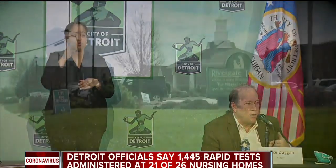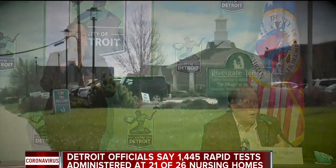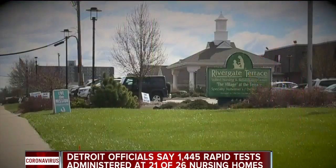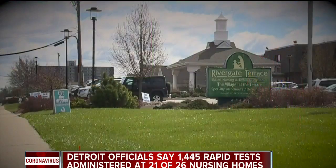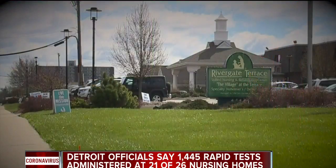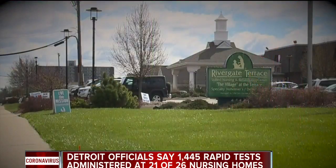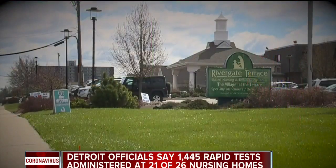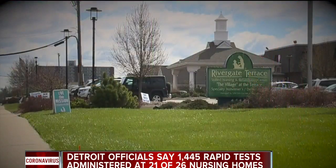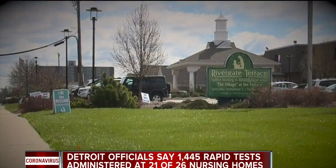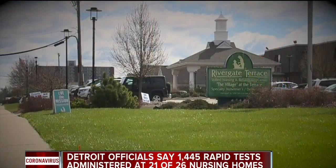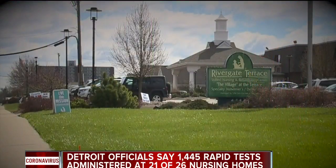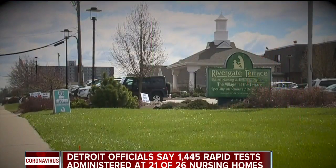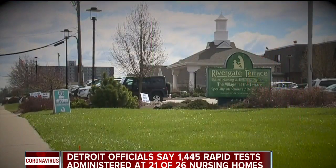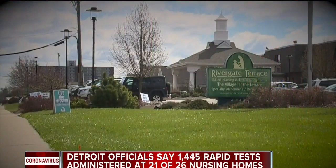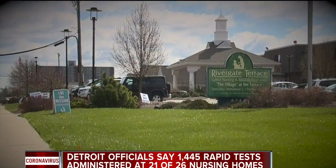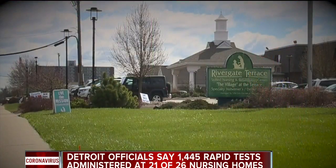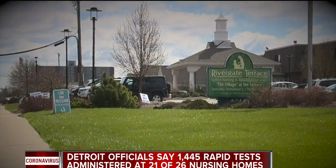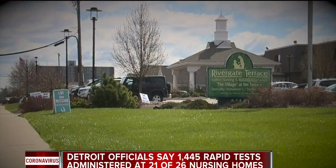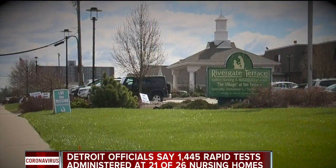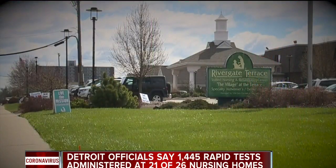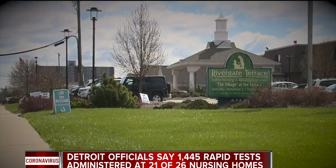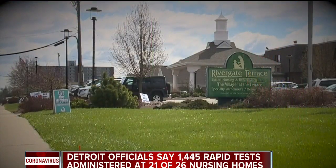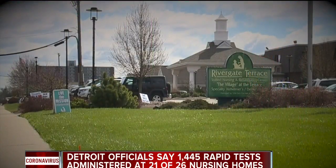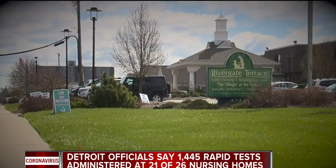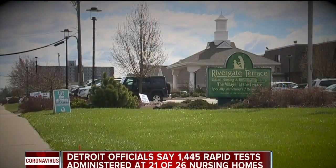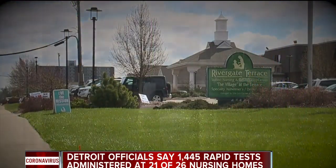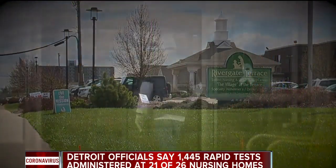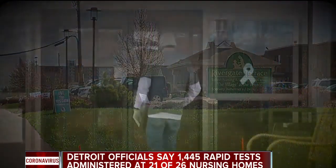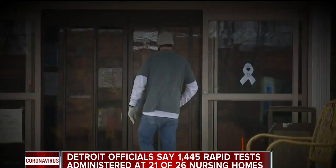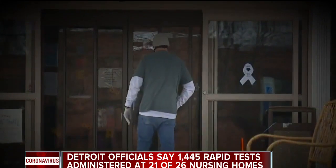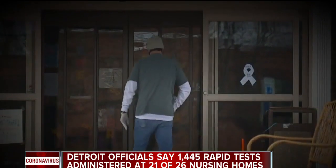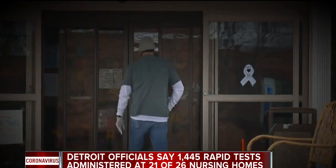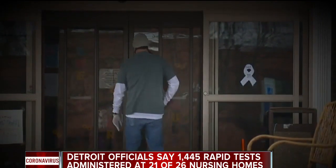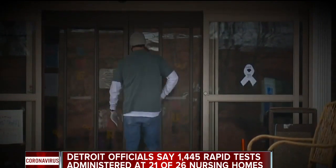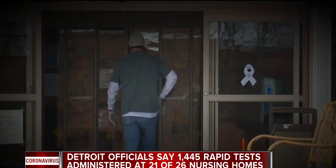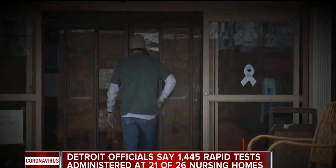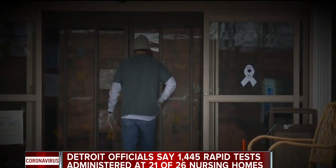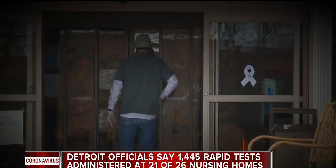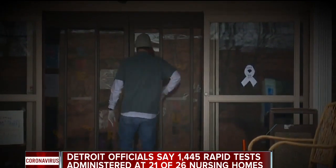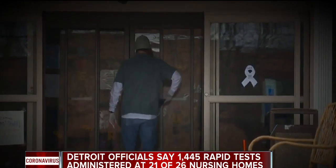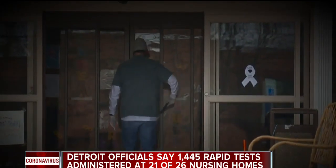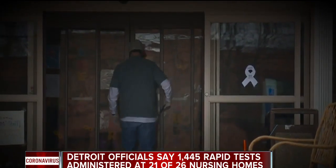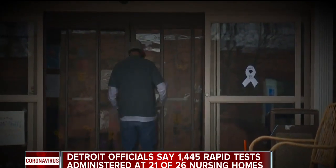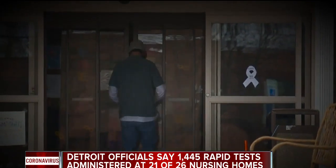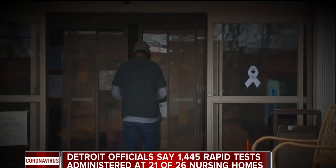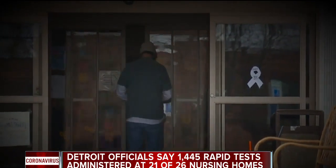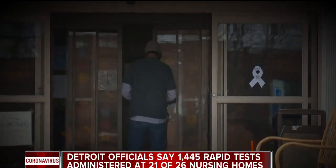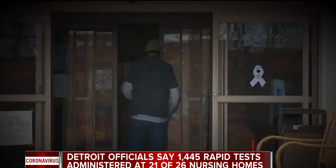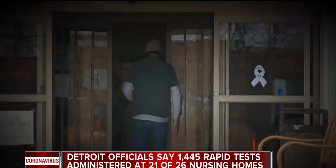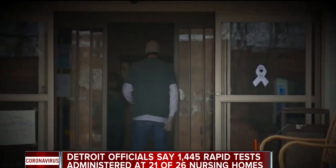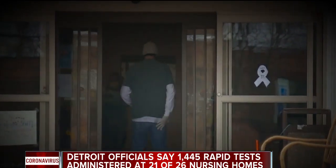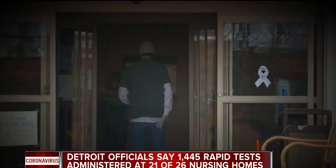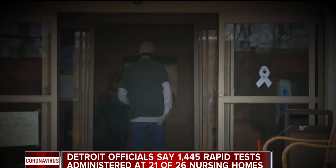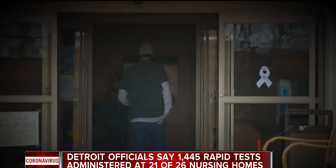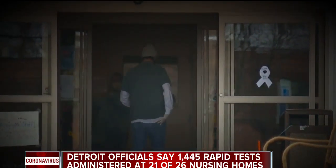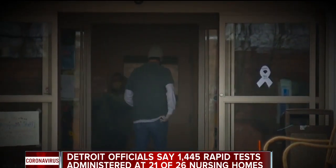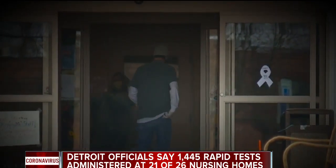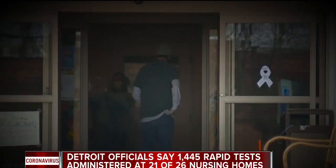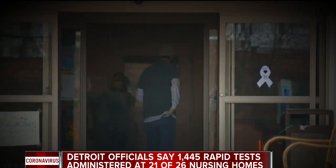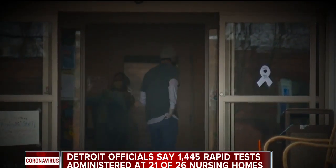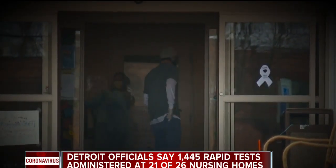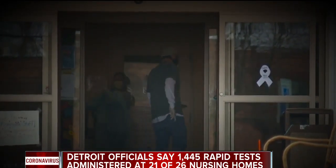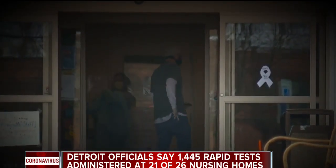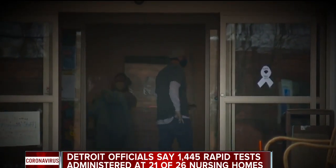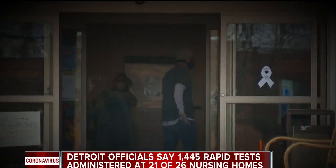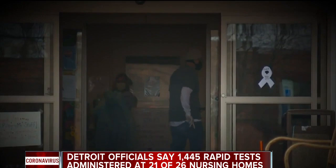publicly now. Once those numbers are released, we are told by the end of the week, could those stigmatize certain facilities as being the